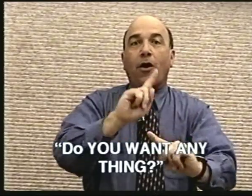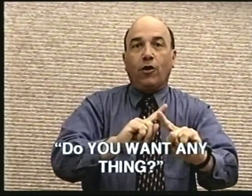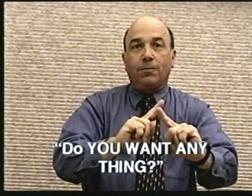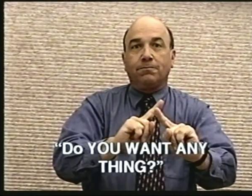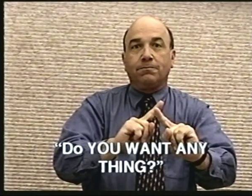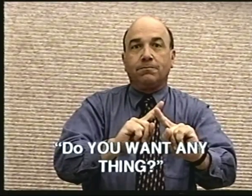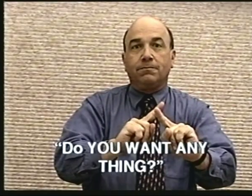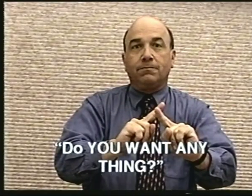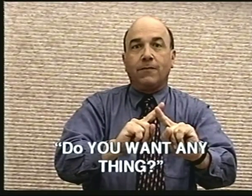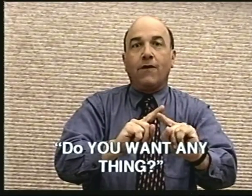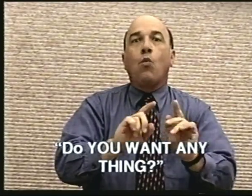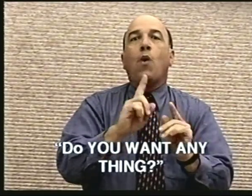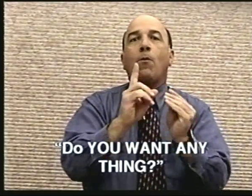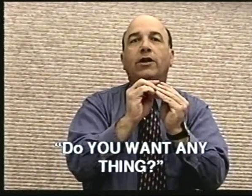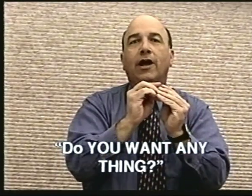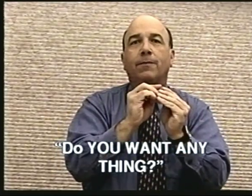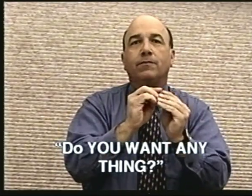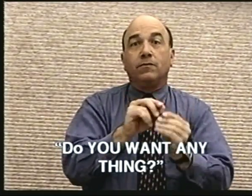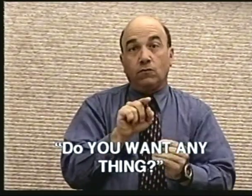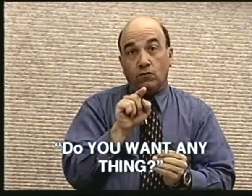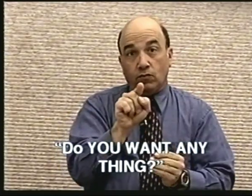longer. One more time.